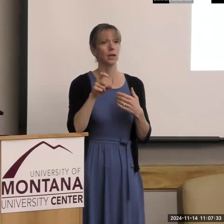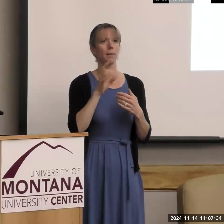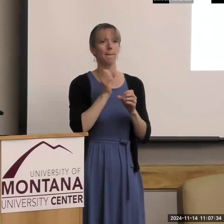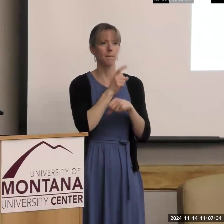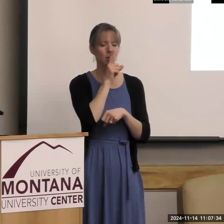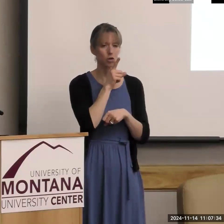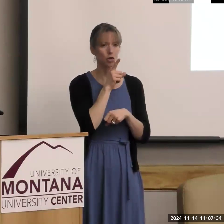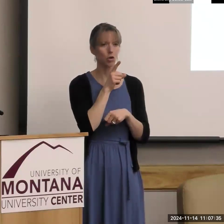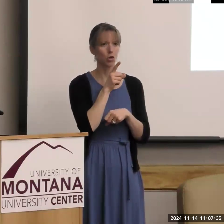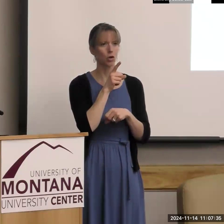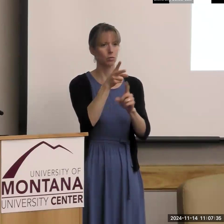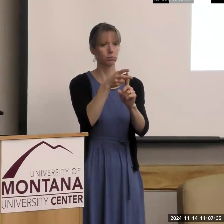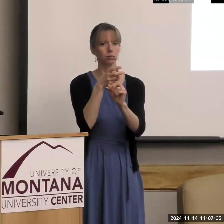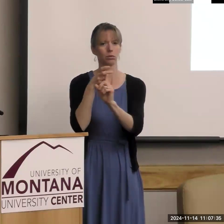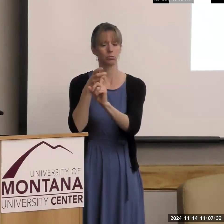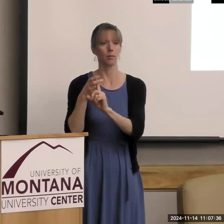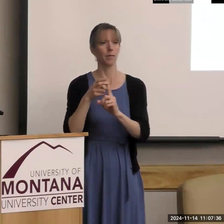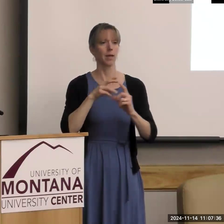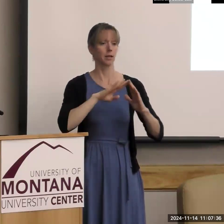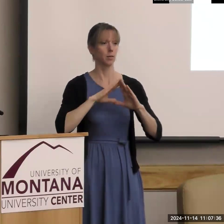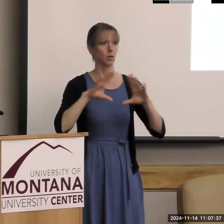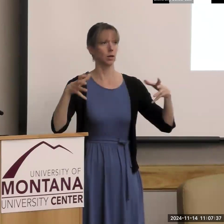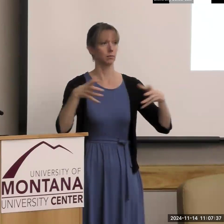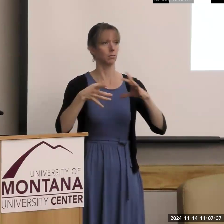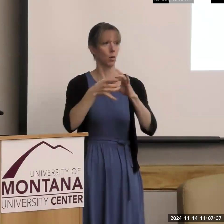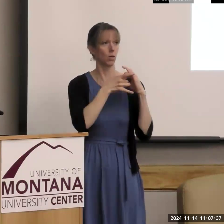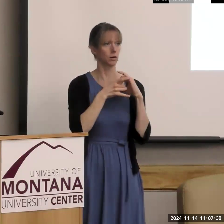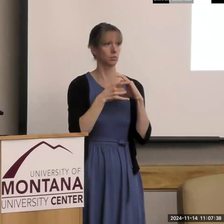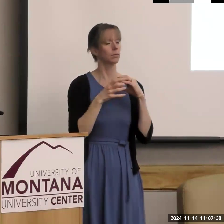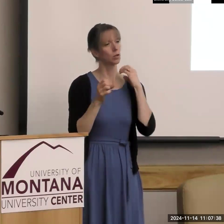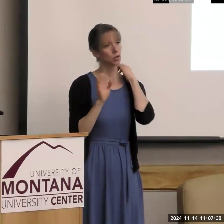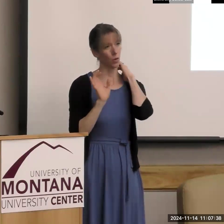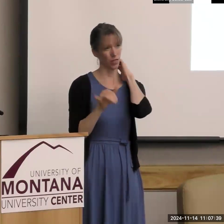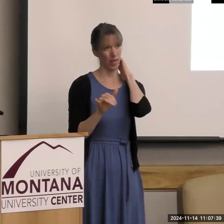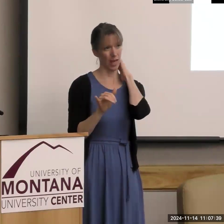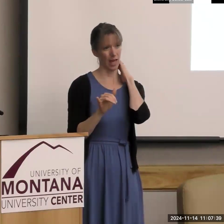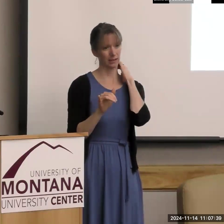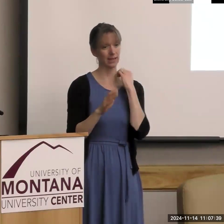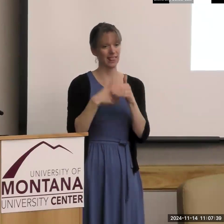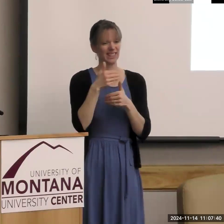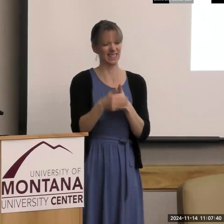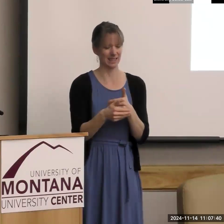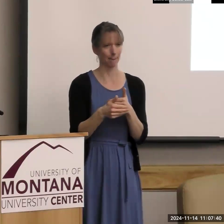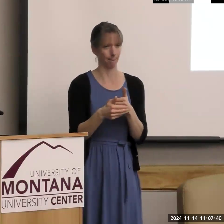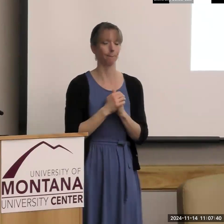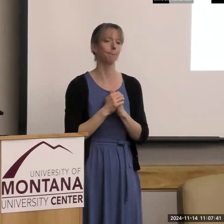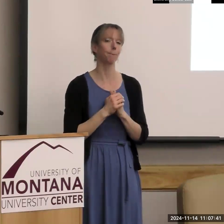that those community coalitions are inclusive, right? So that's our step there.